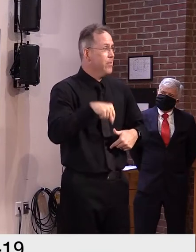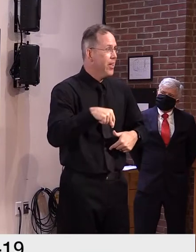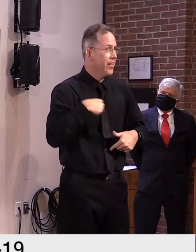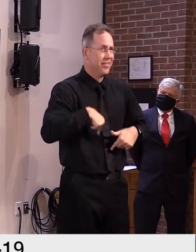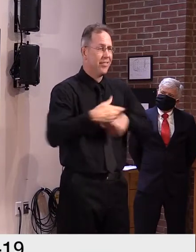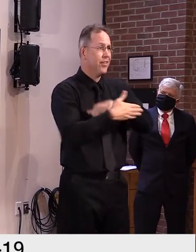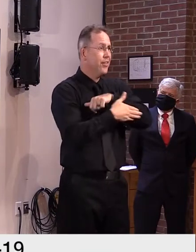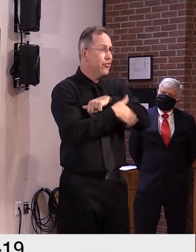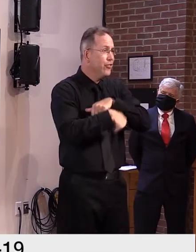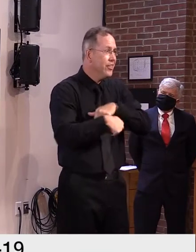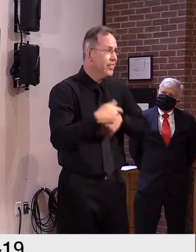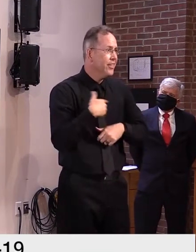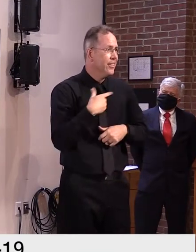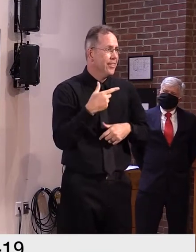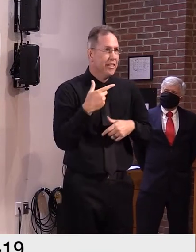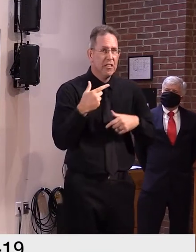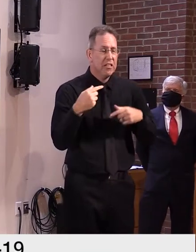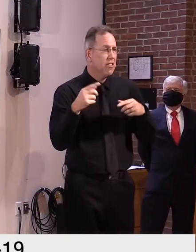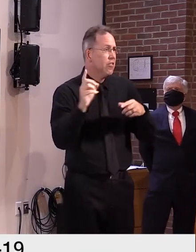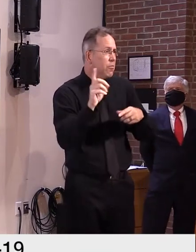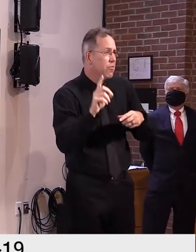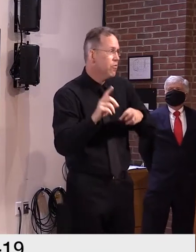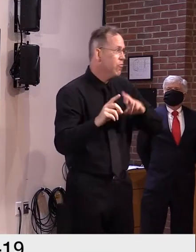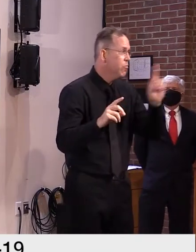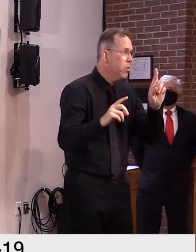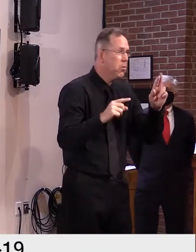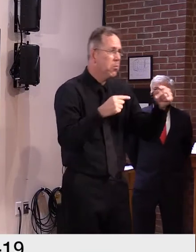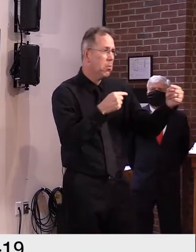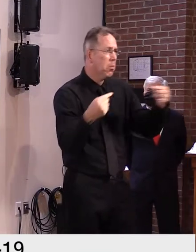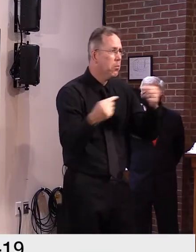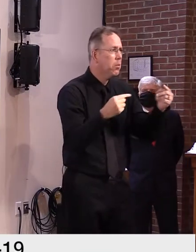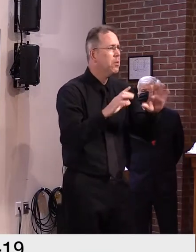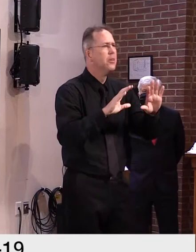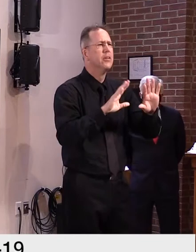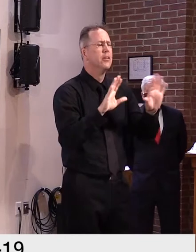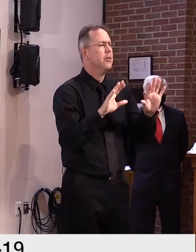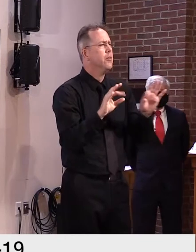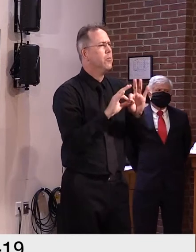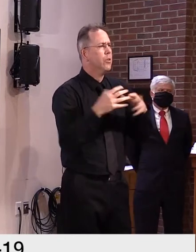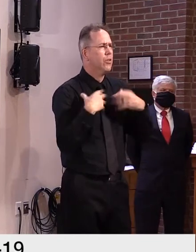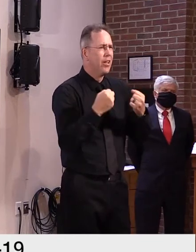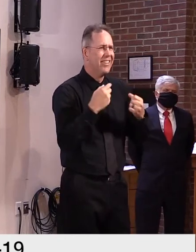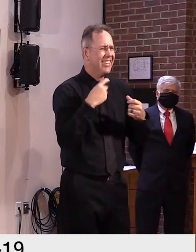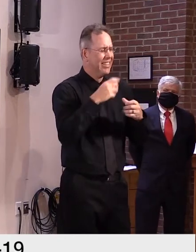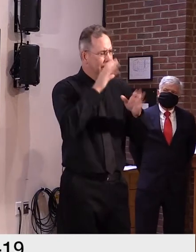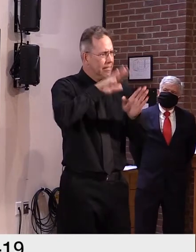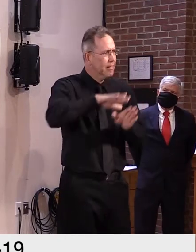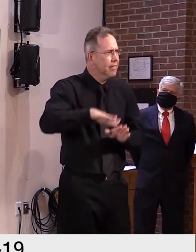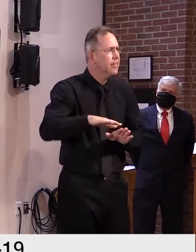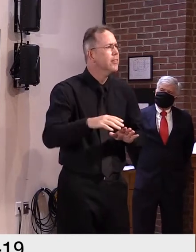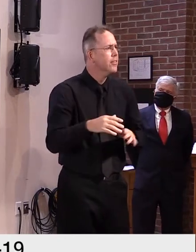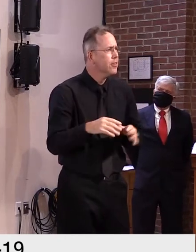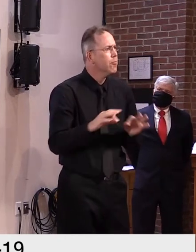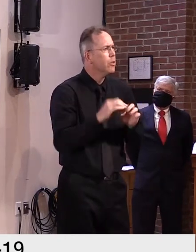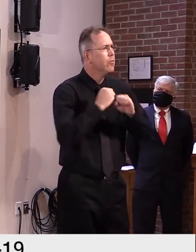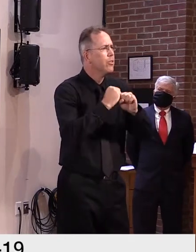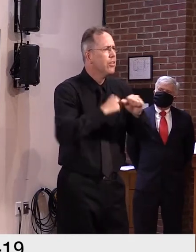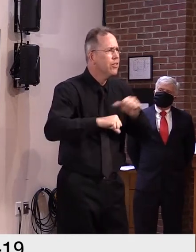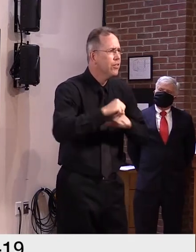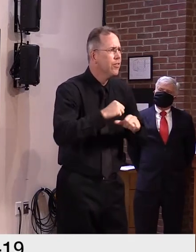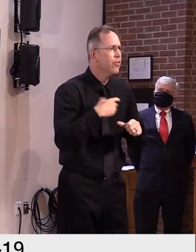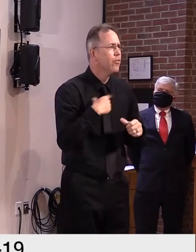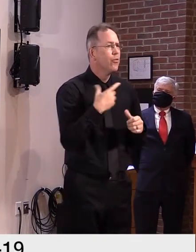so divided. We need to heal that, and we do that by being better people, by being better role